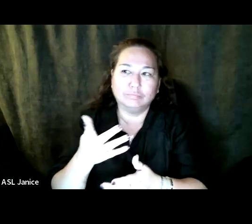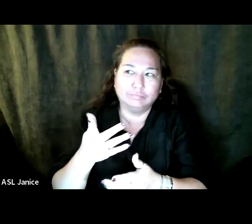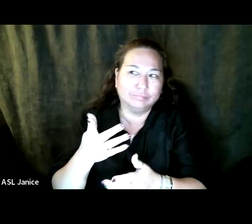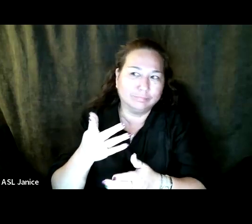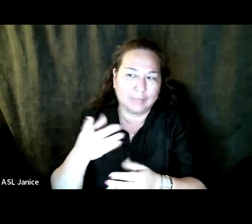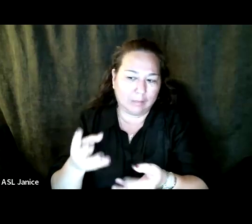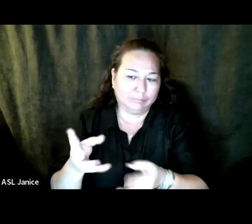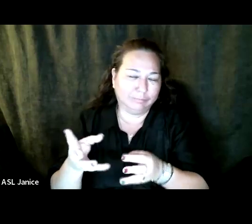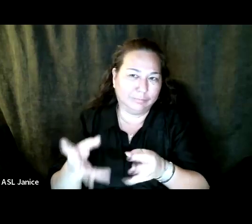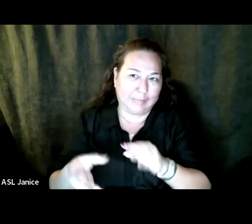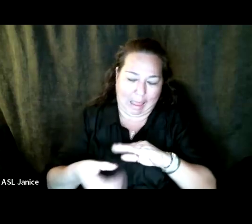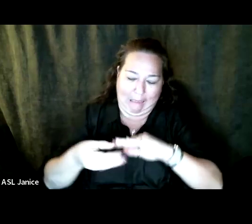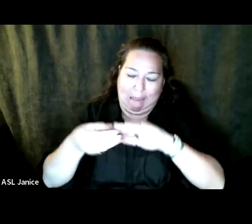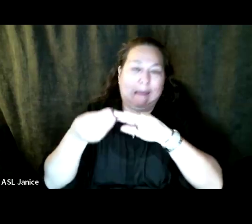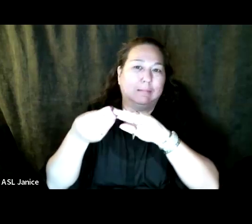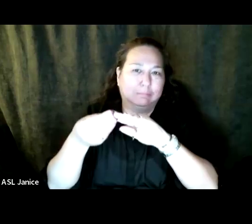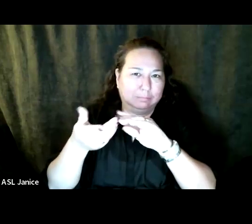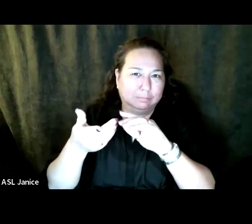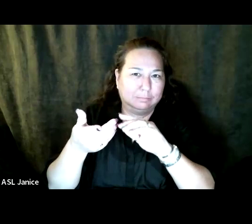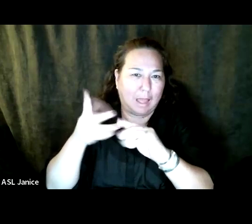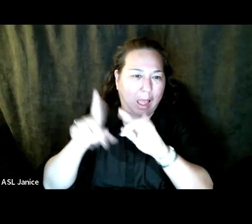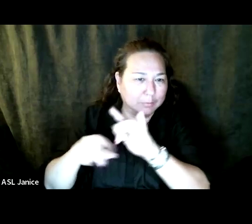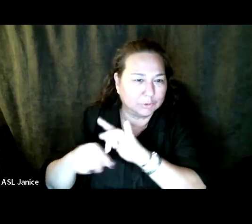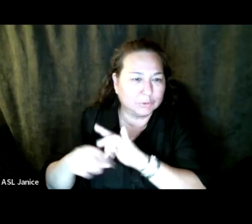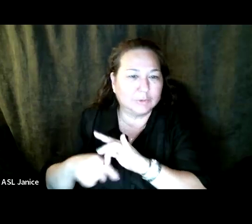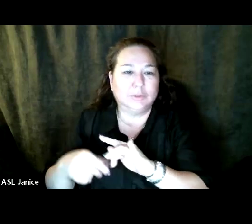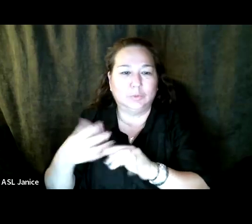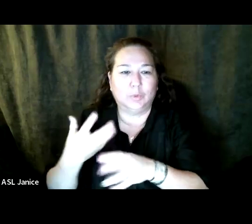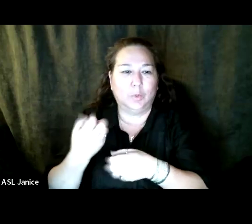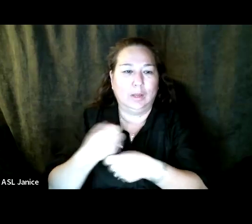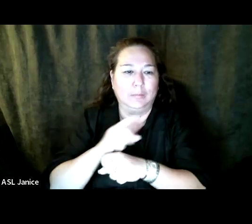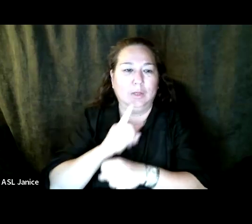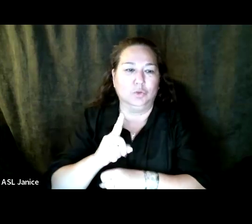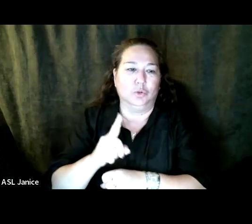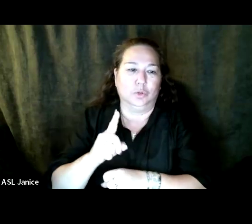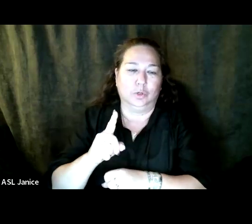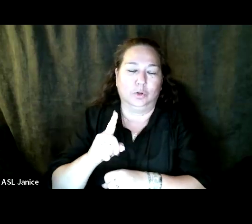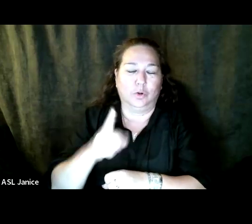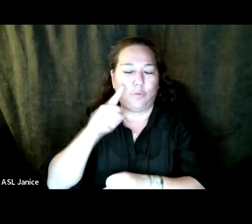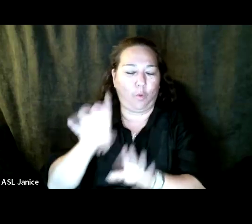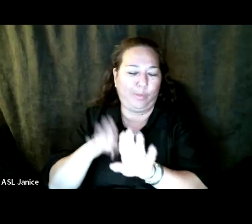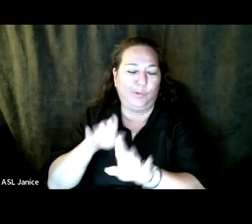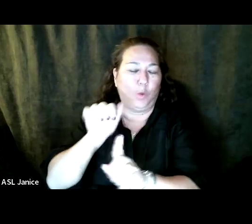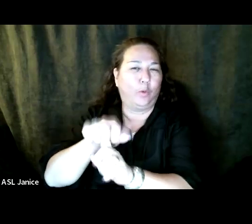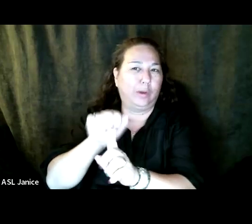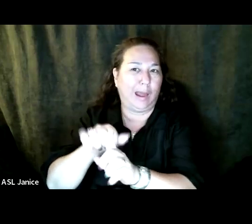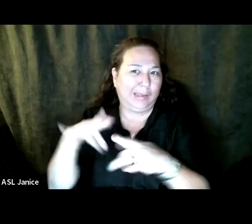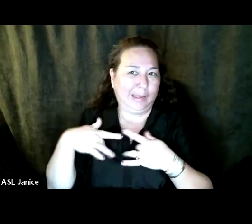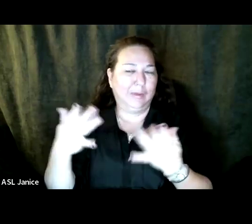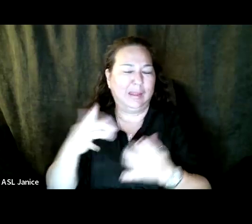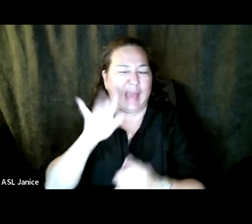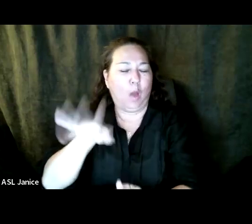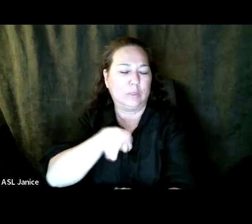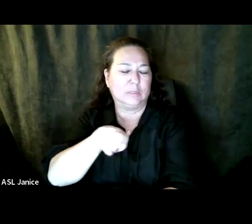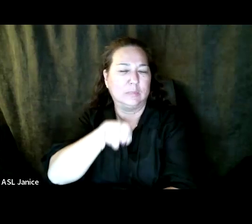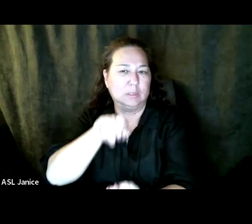our family engagement liaisons and our social workers. But for the door knocking event, that was particularly guided